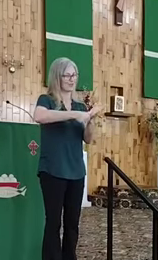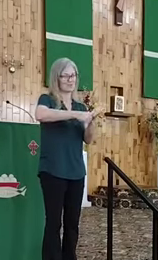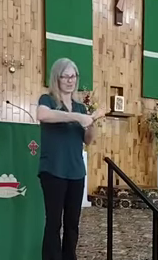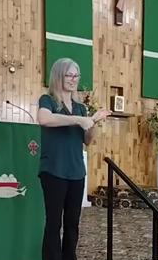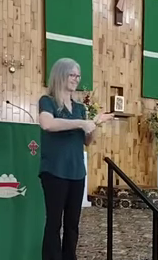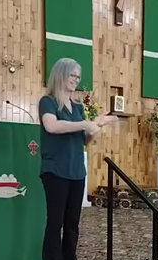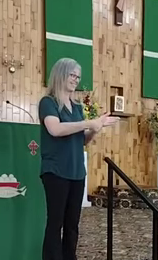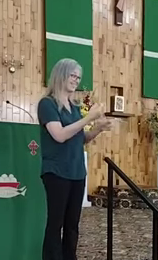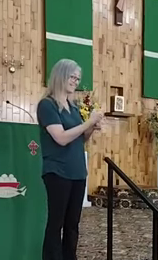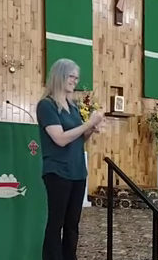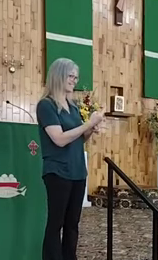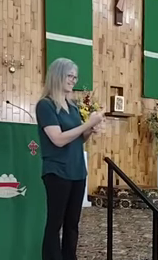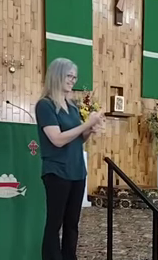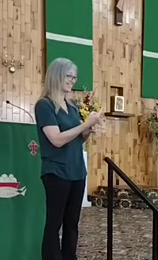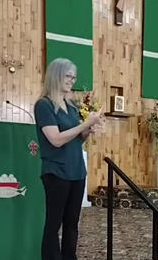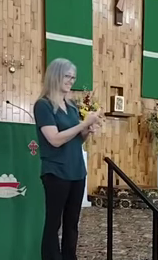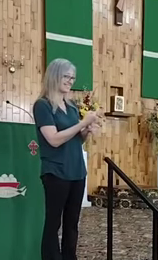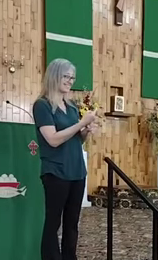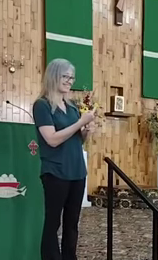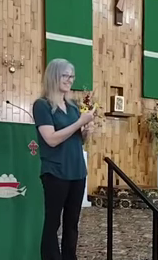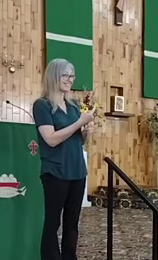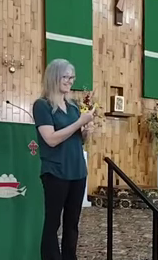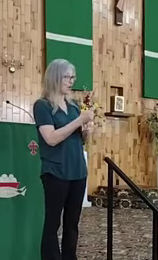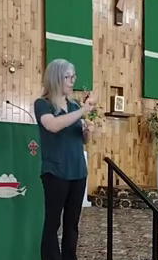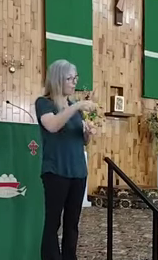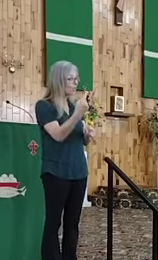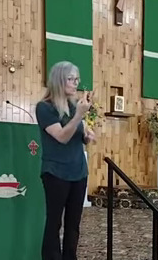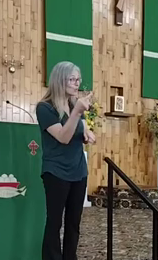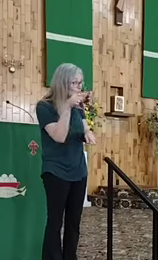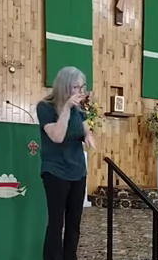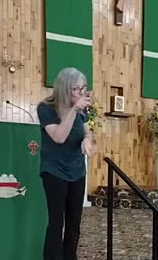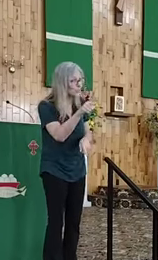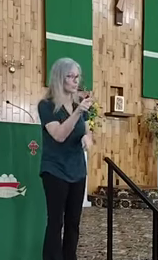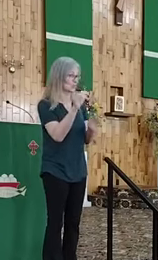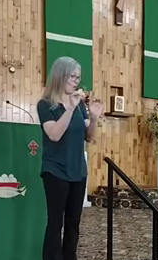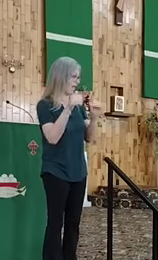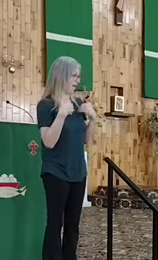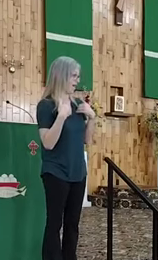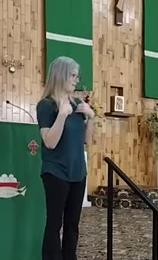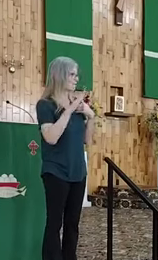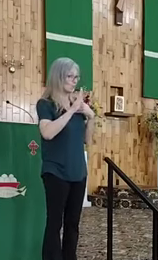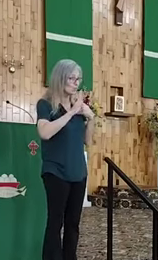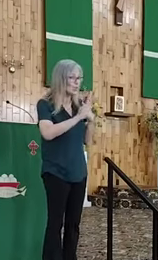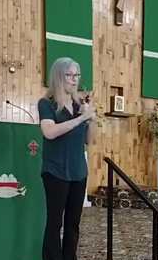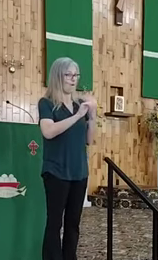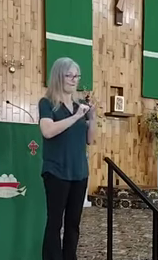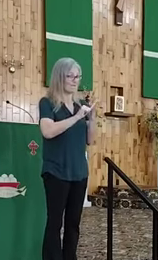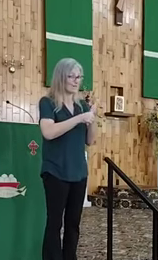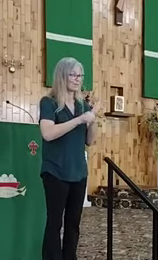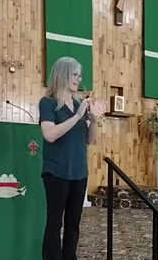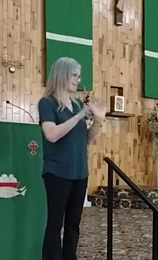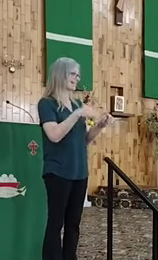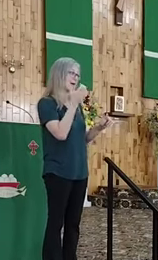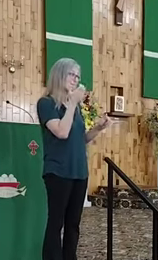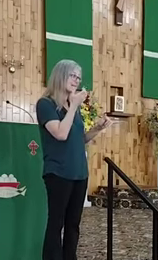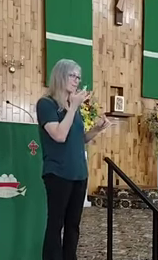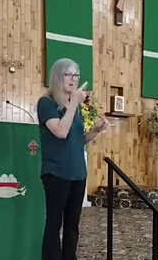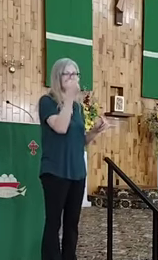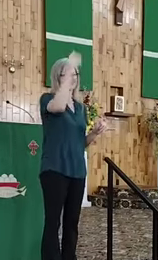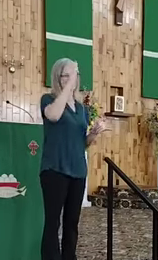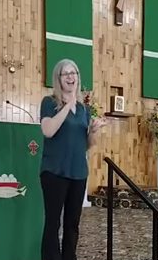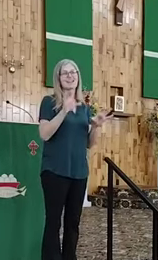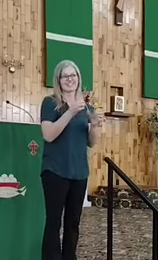fingerprint. Hello? Only you have your fingerprint. Isn't that amazing? Because God does all